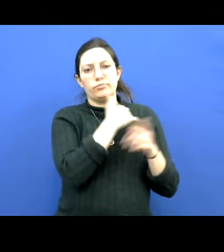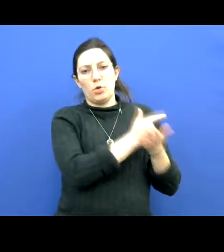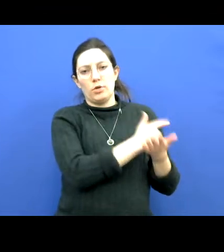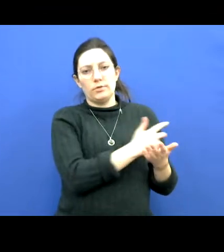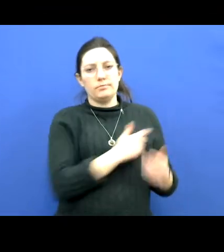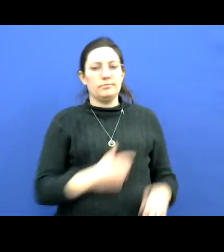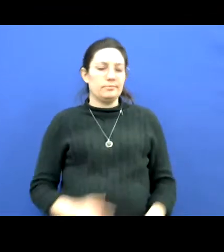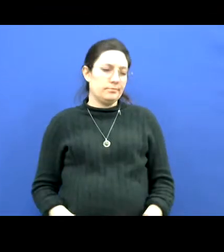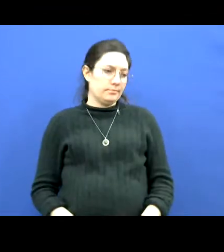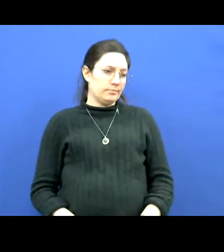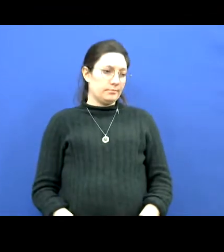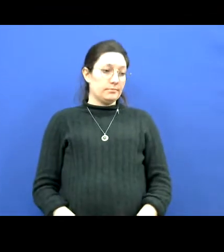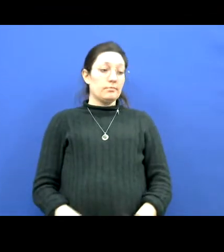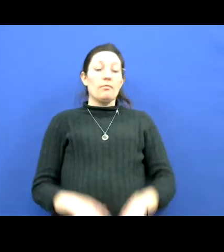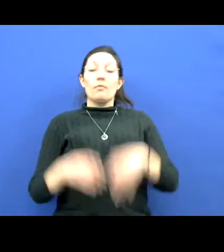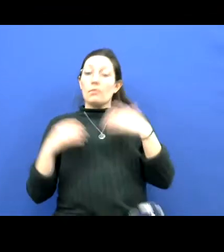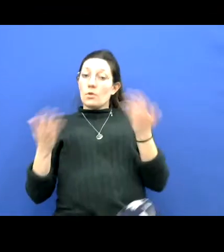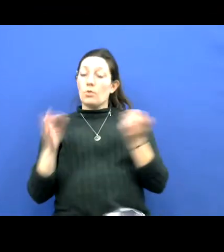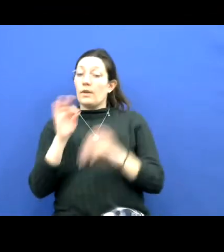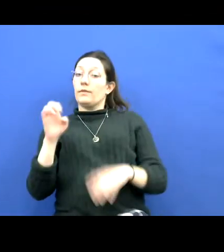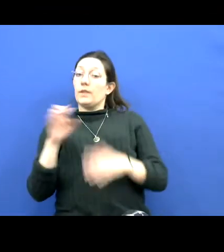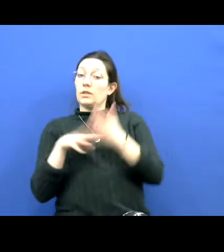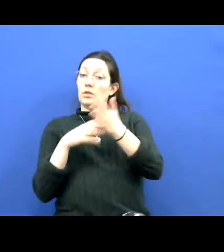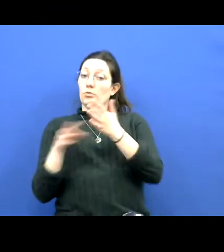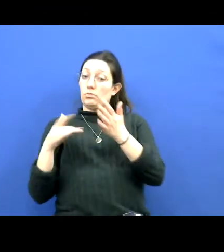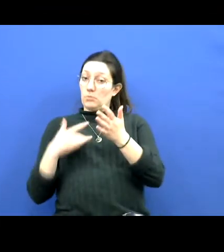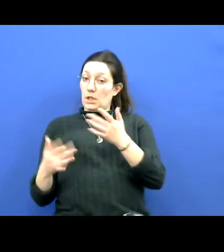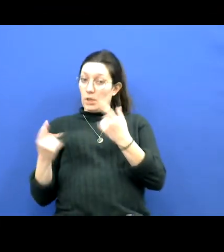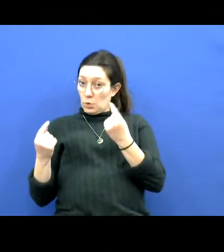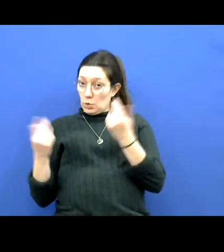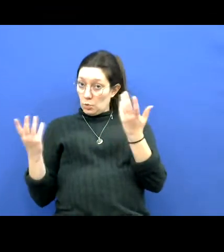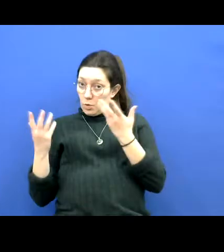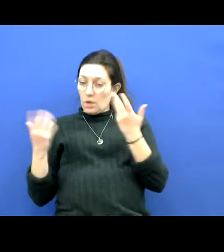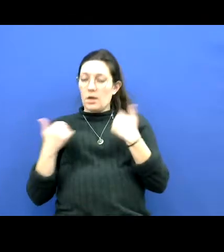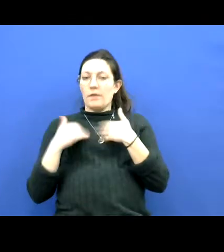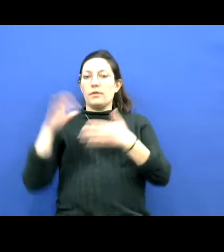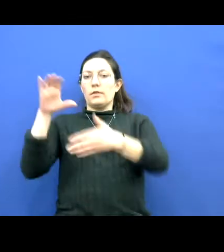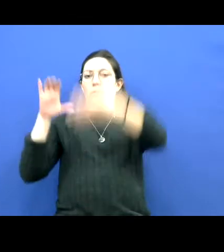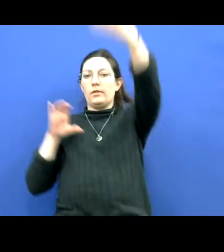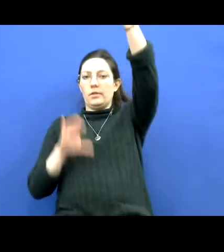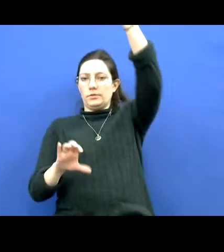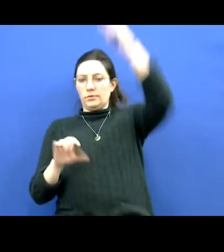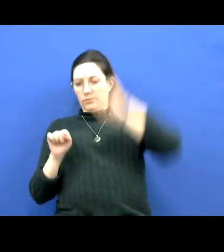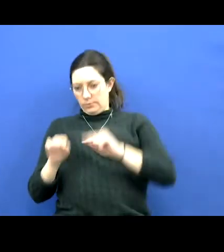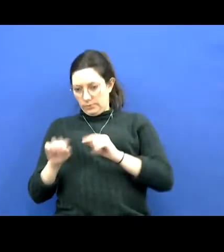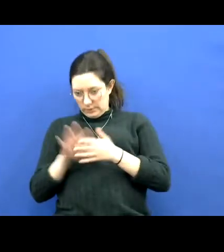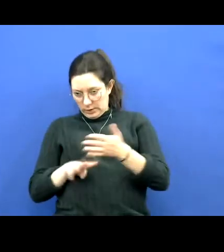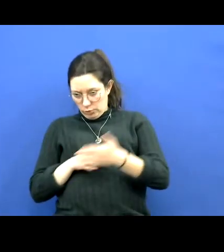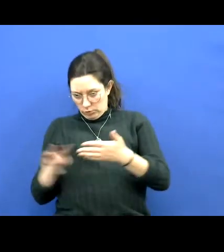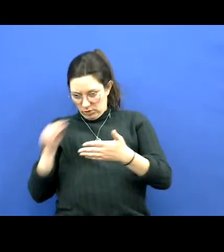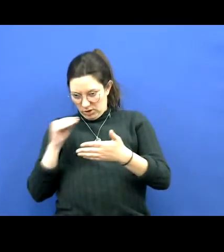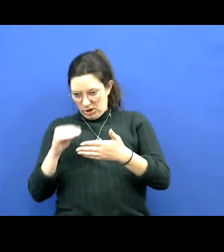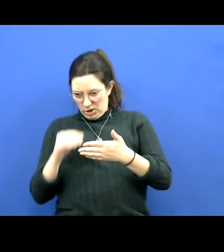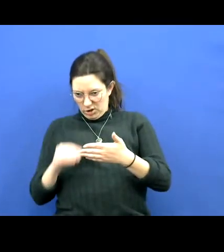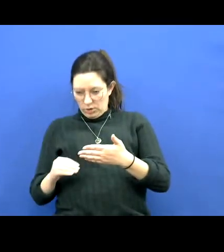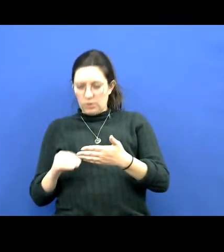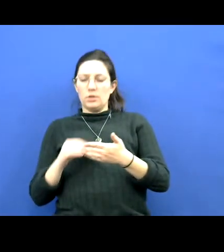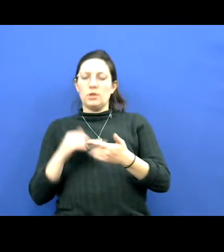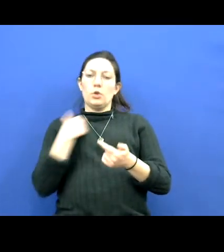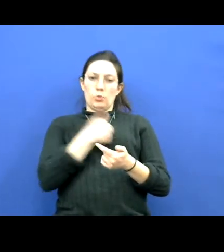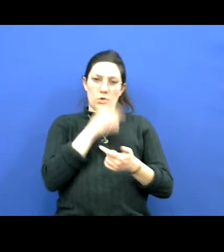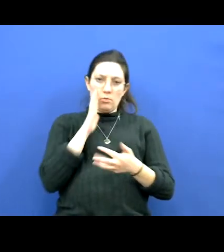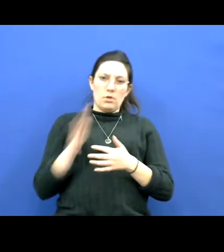our fee schedule, we're gonna make a fine schedule so that it's easier to keep the fines up to